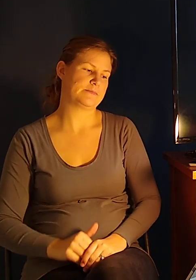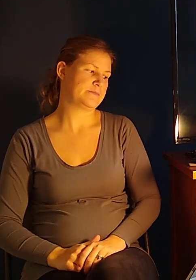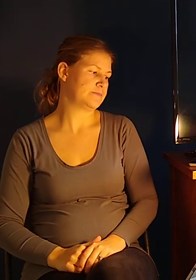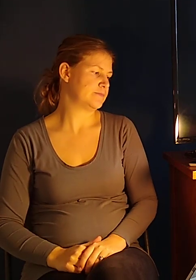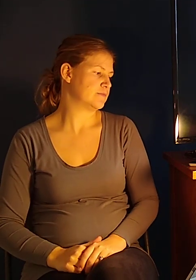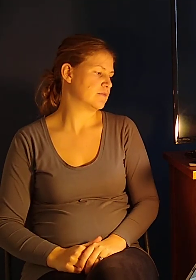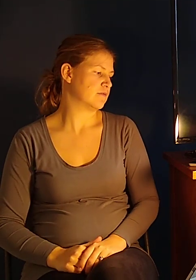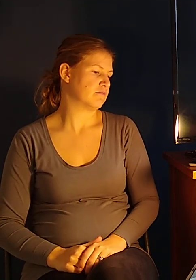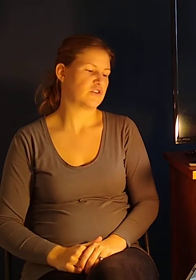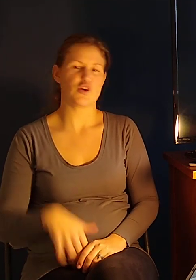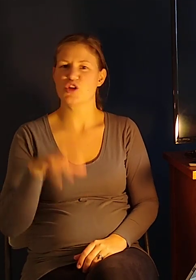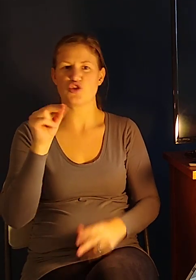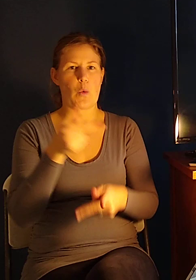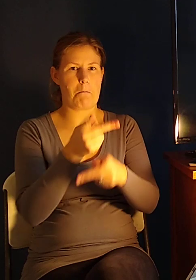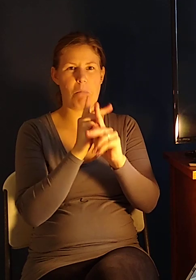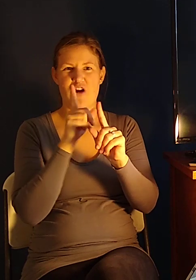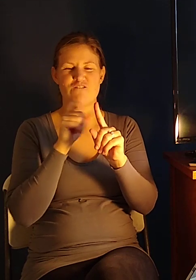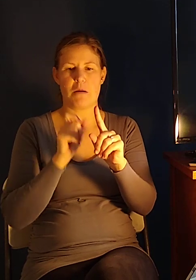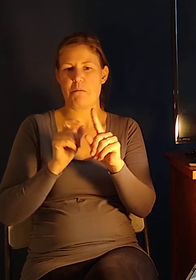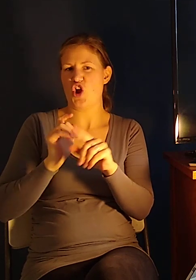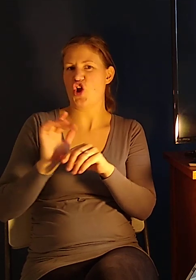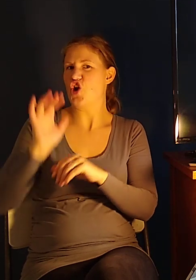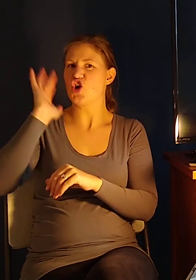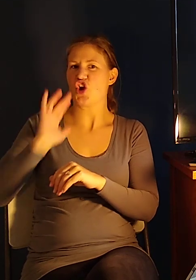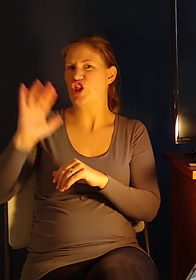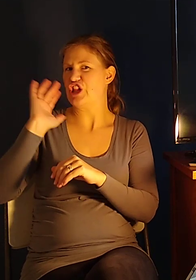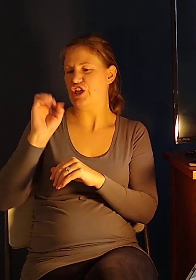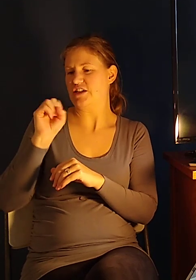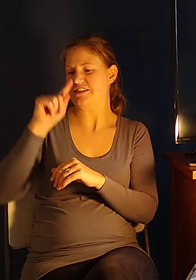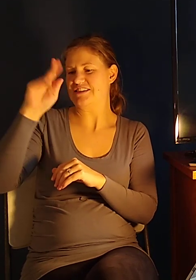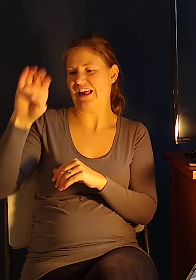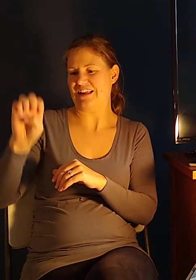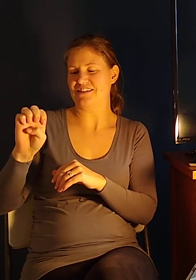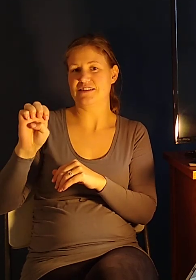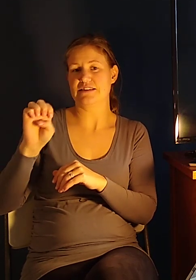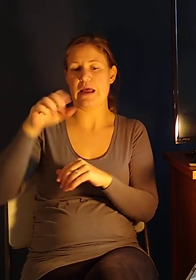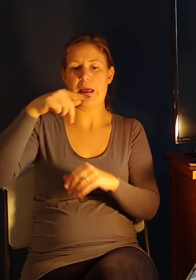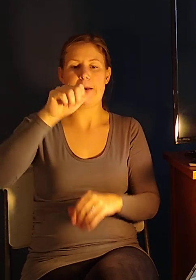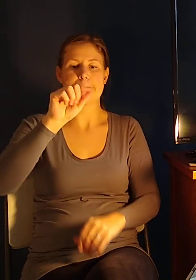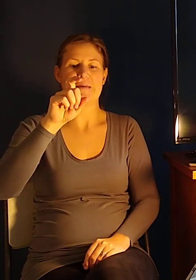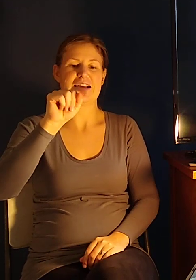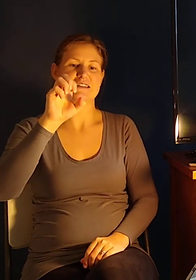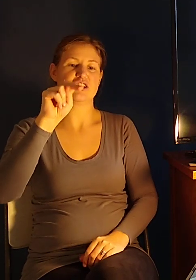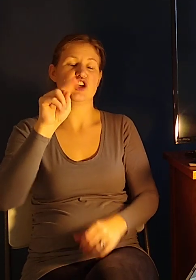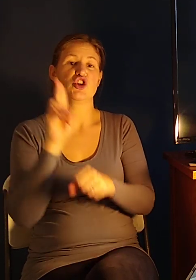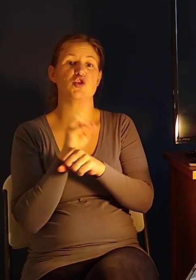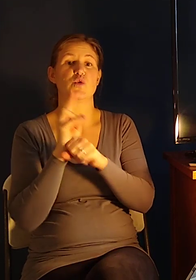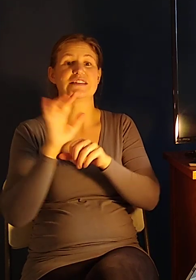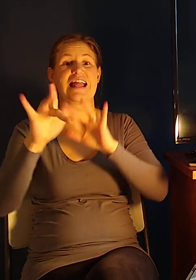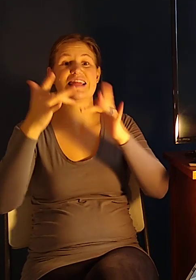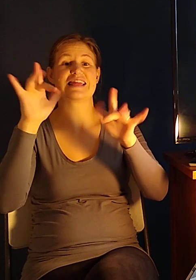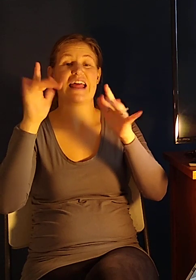There was no borrowing from earlier styles. Paxton used lightweight, factory-made modules